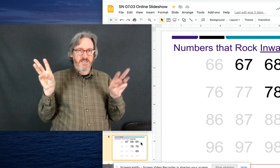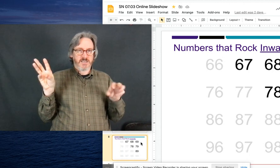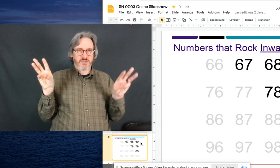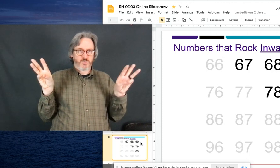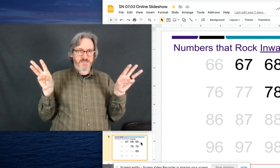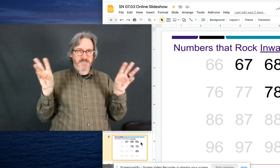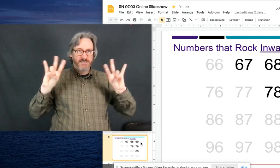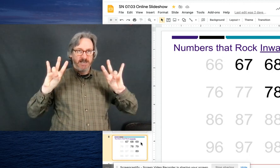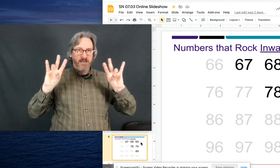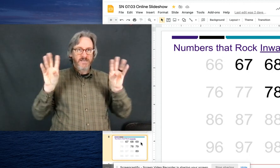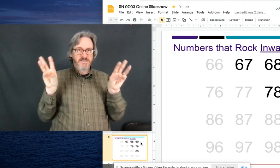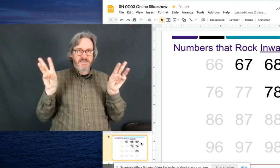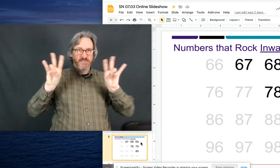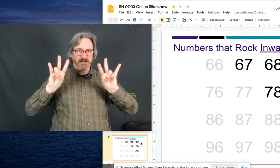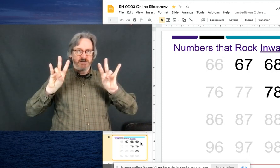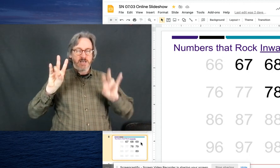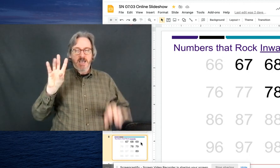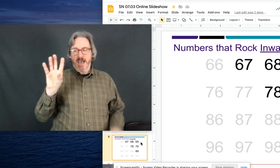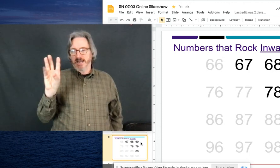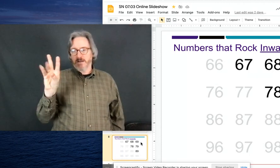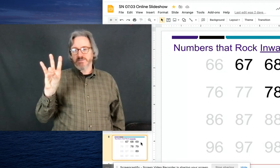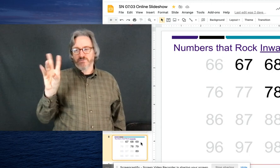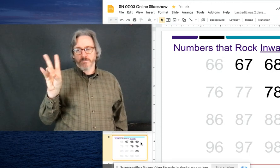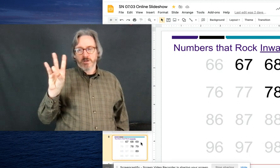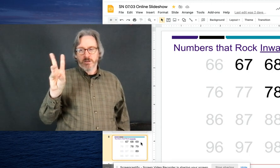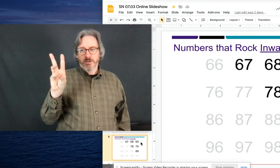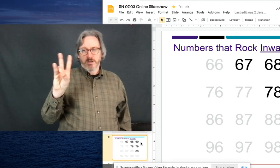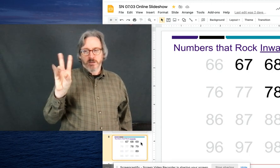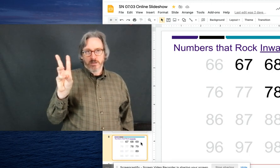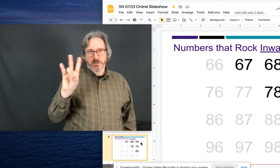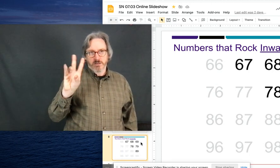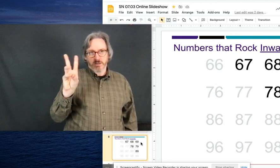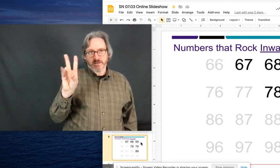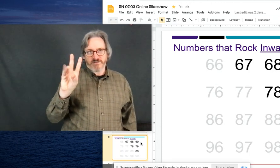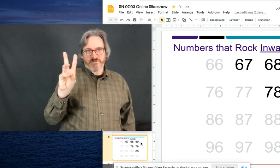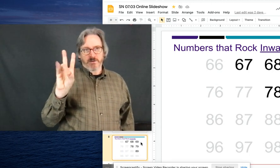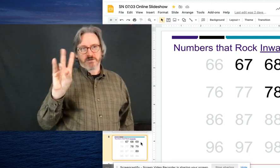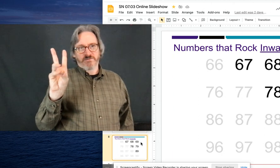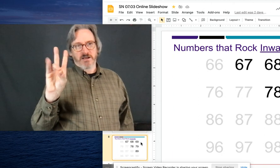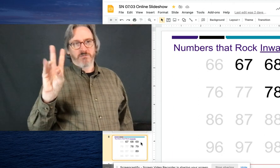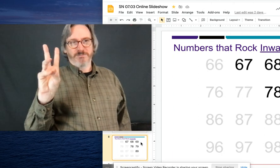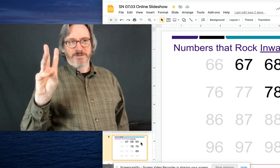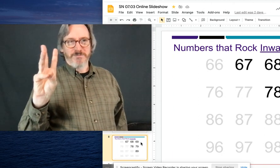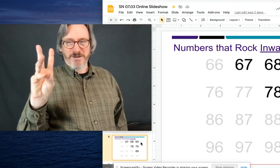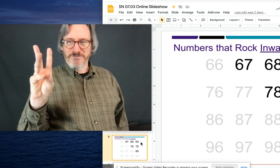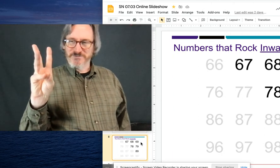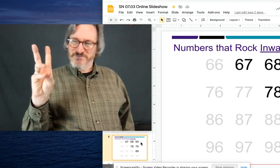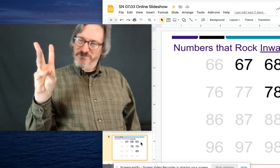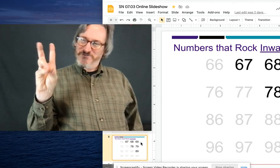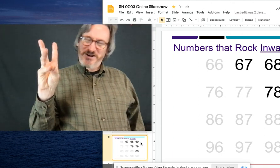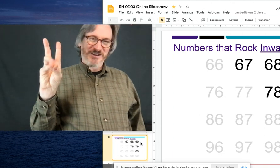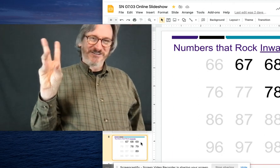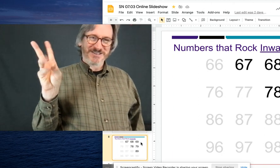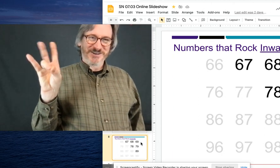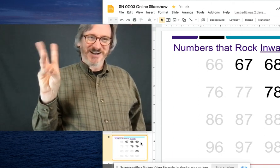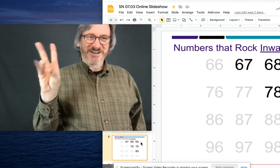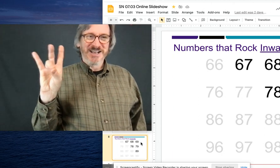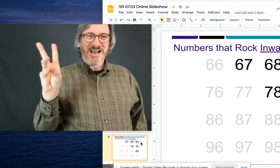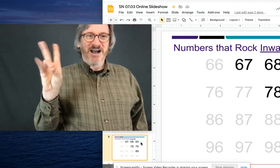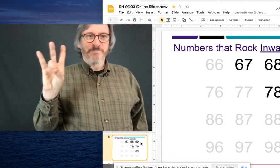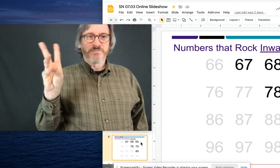the inside, 67. And it comes from, if I were to my ring finger doesn't